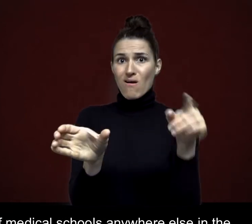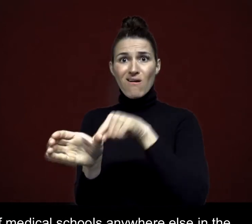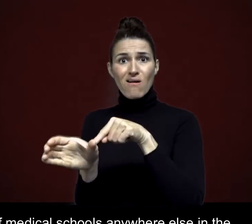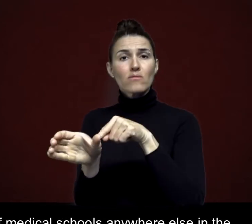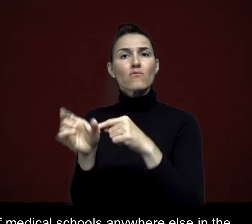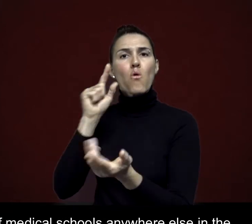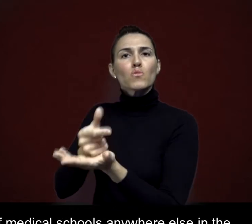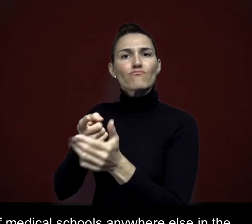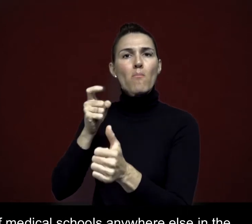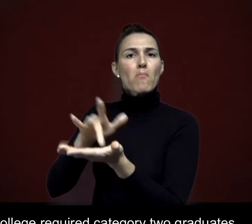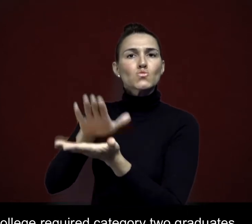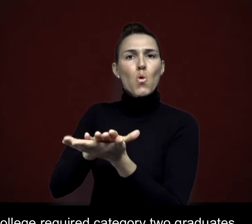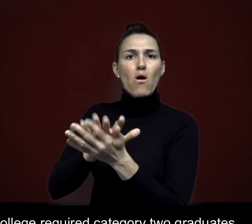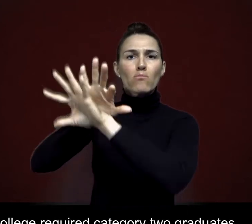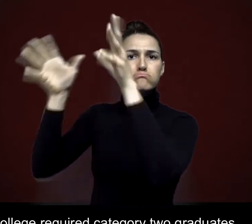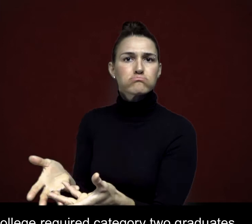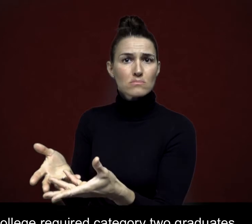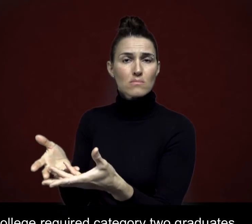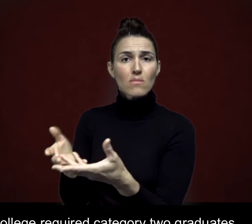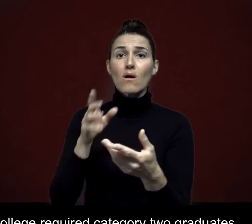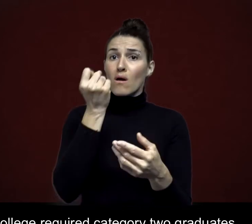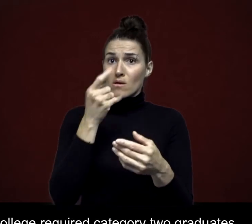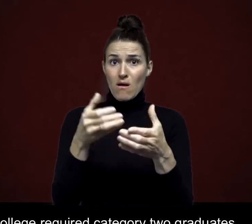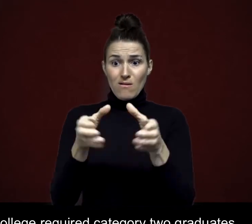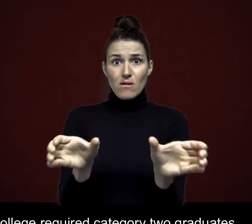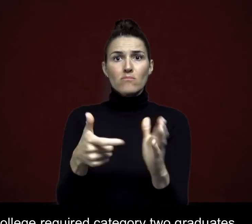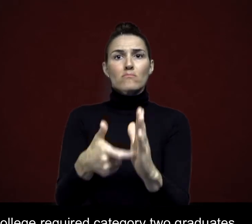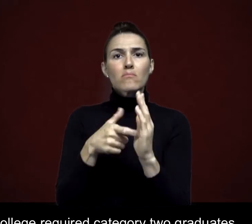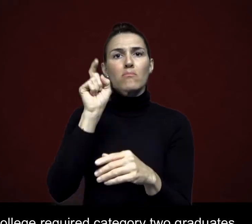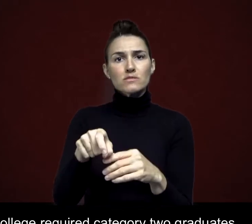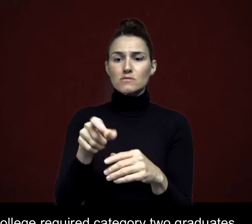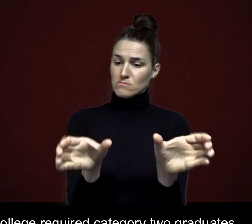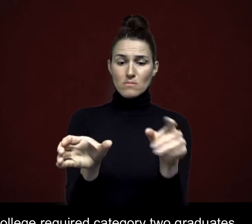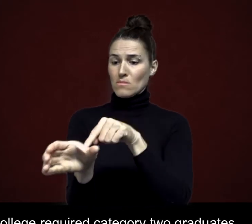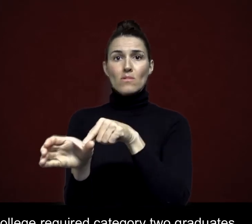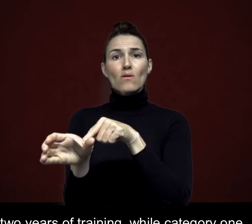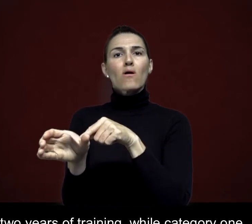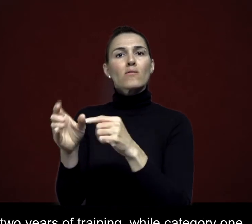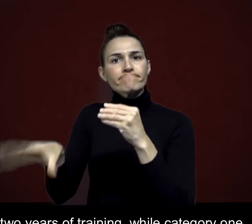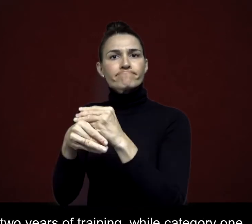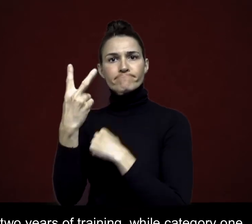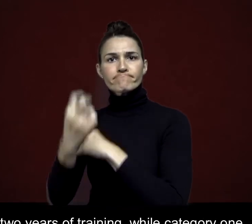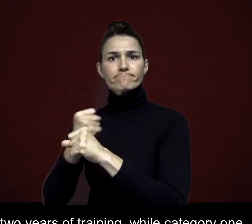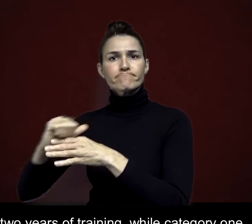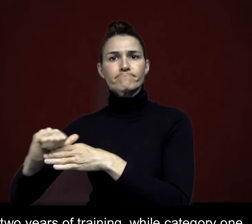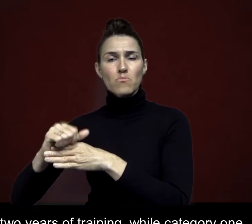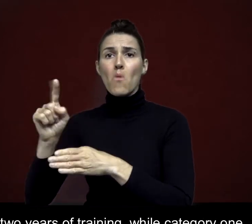schools anywhere else in the world. The college required Category 2 graduates to complete 2 years of training, while Category